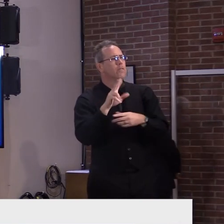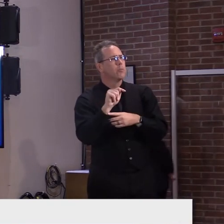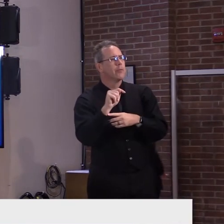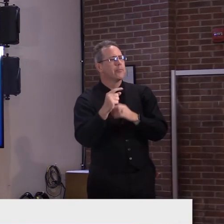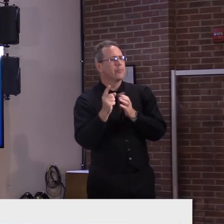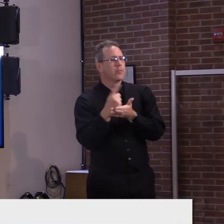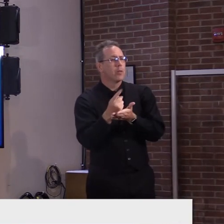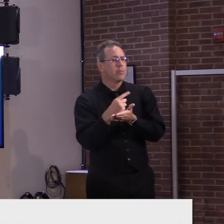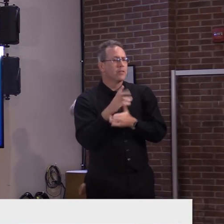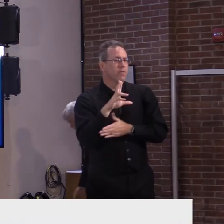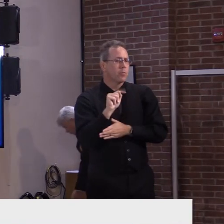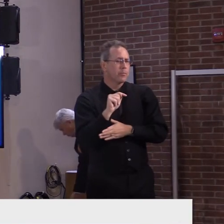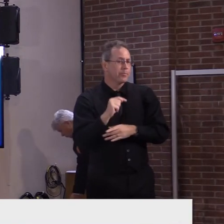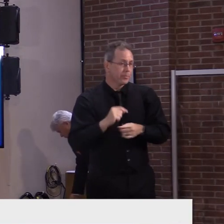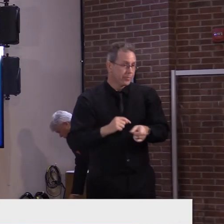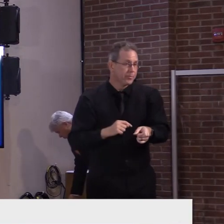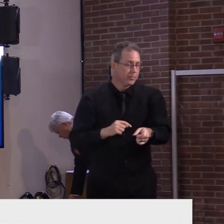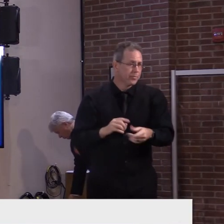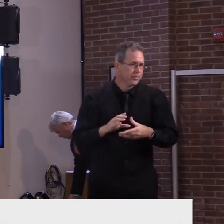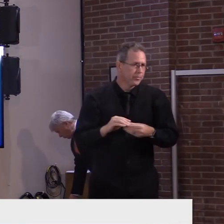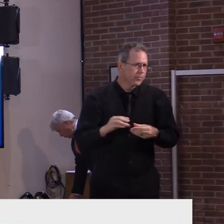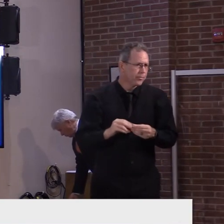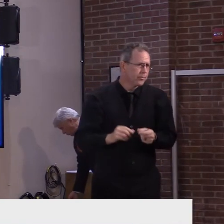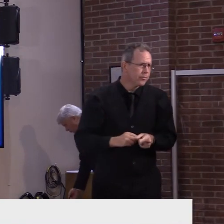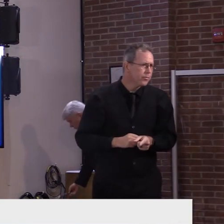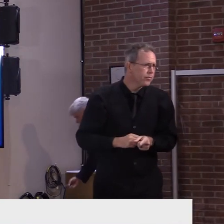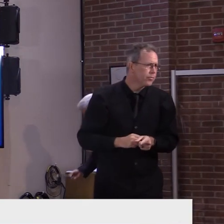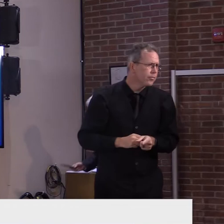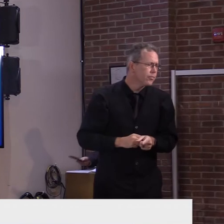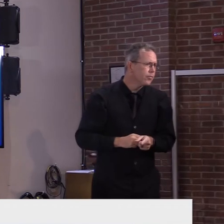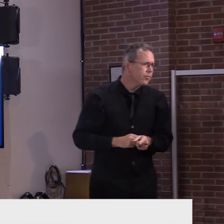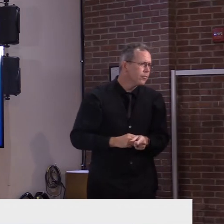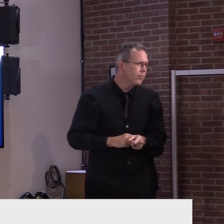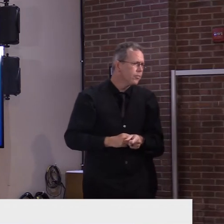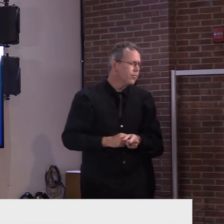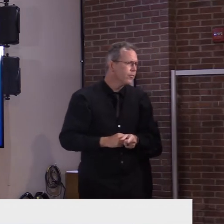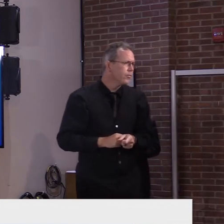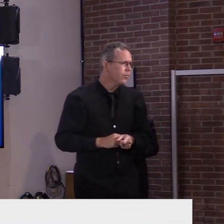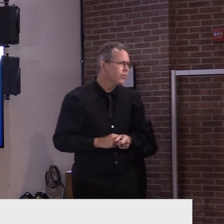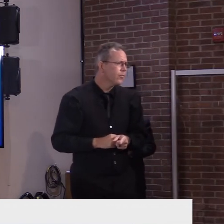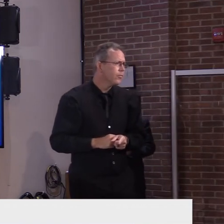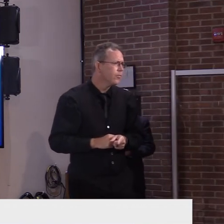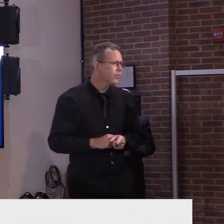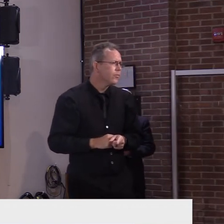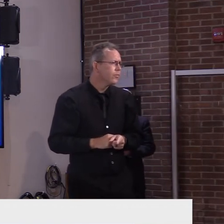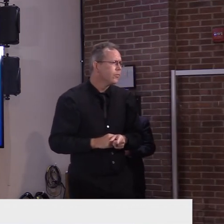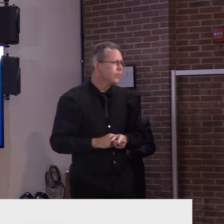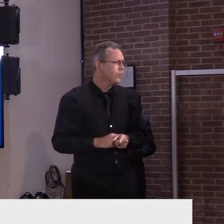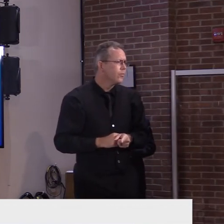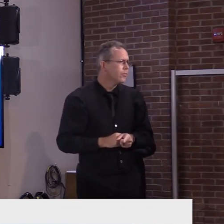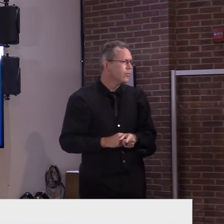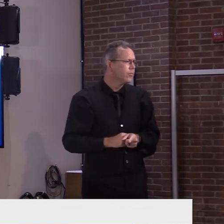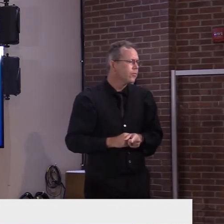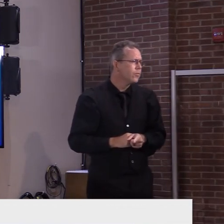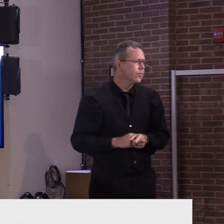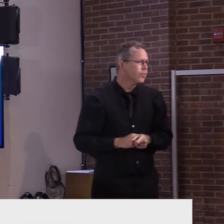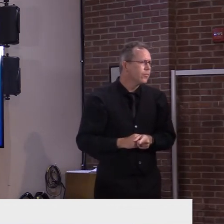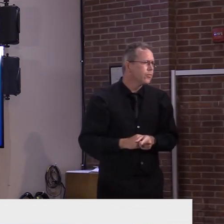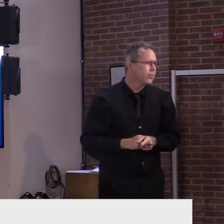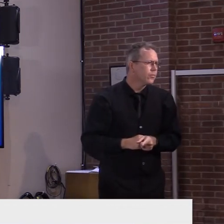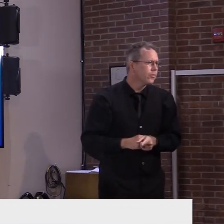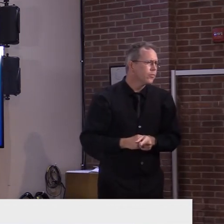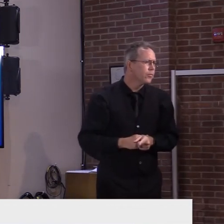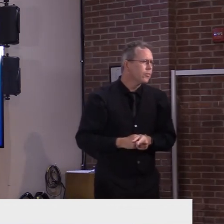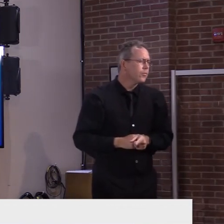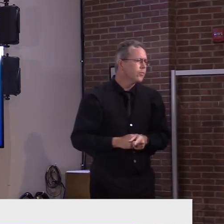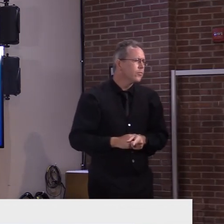Thanks, Jason. Governor, as you said multiple times on these conferences, what